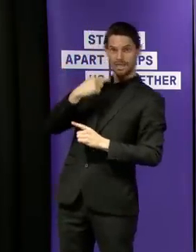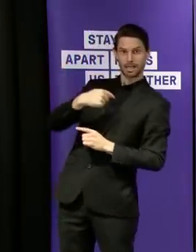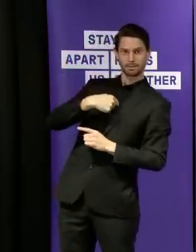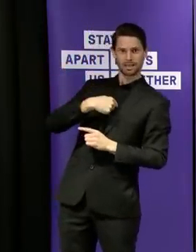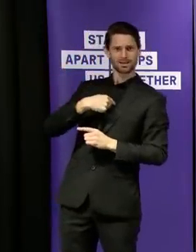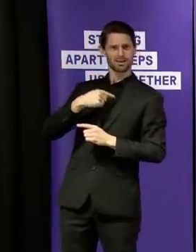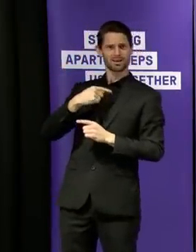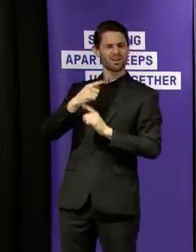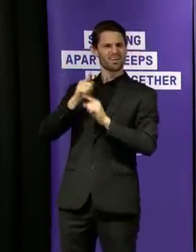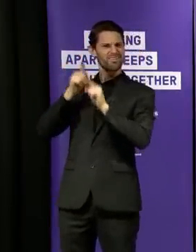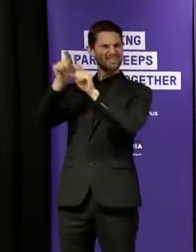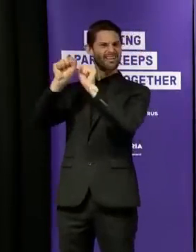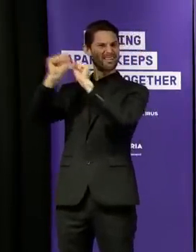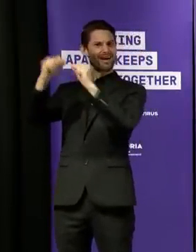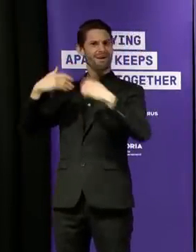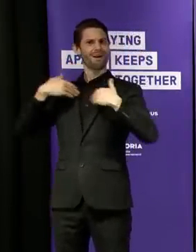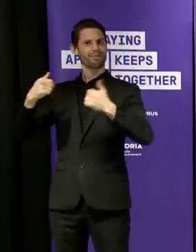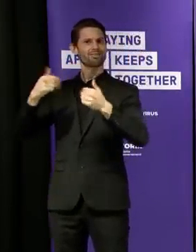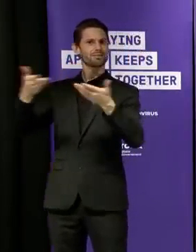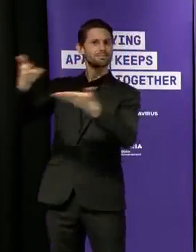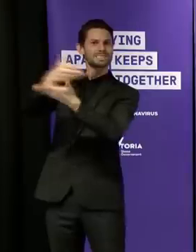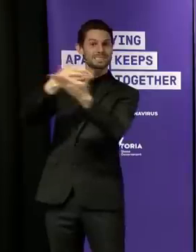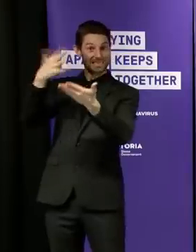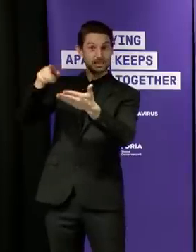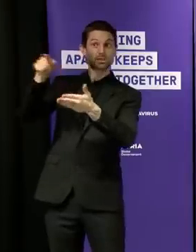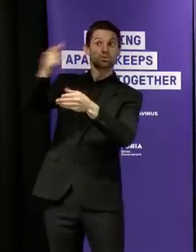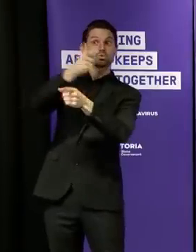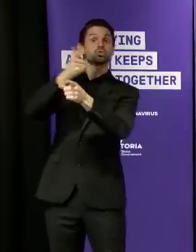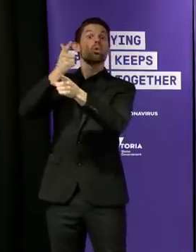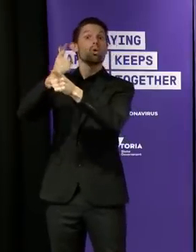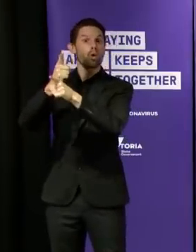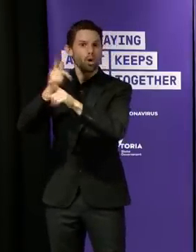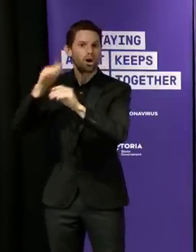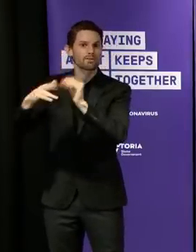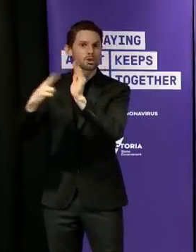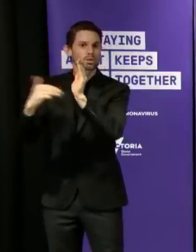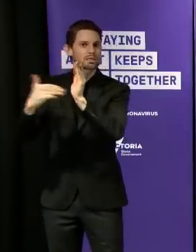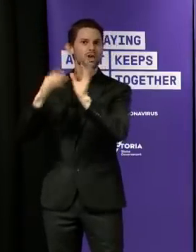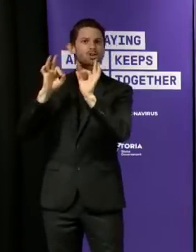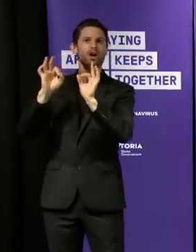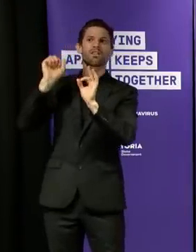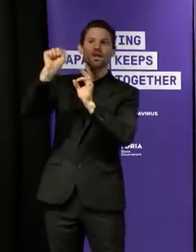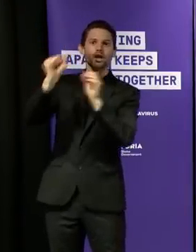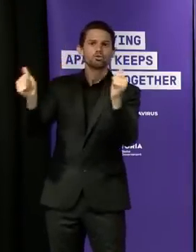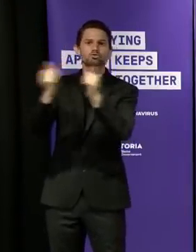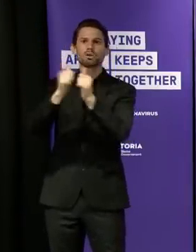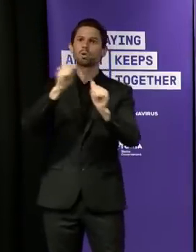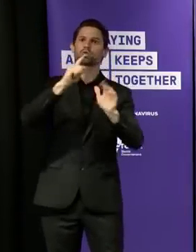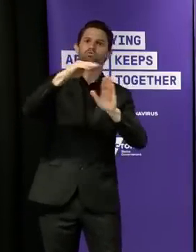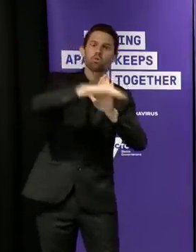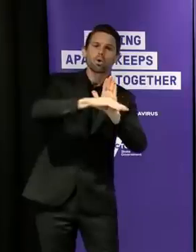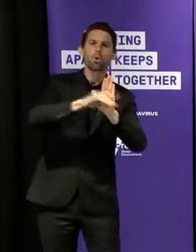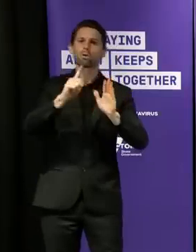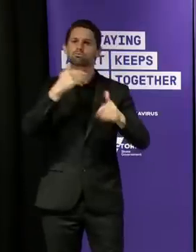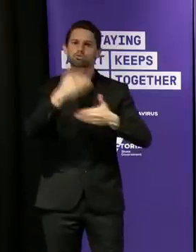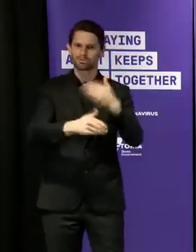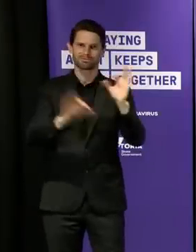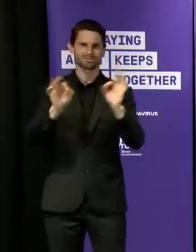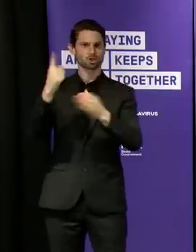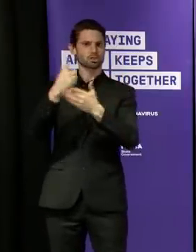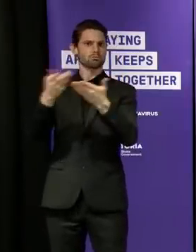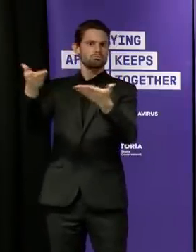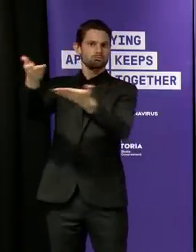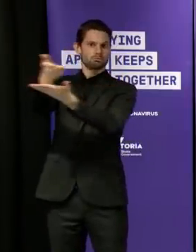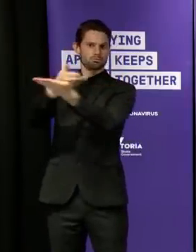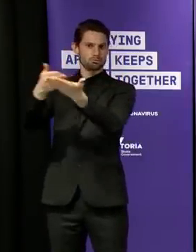I think. Again, this has happened. These people are here. It's not about anything other than the fact that the